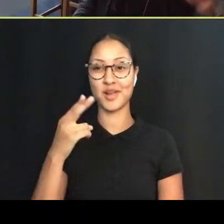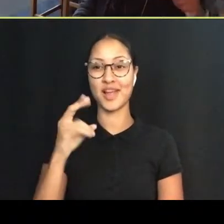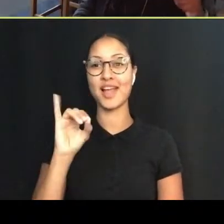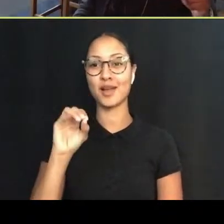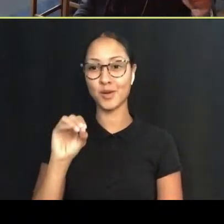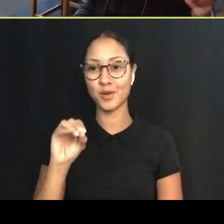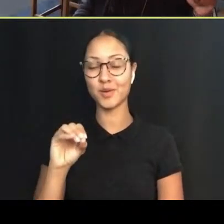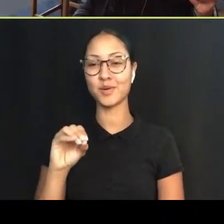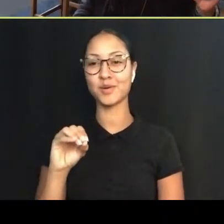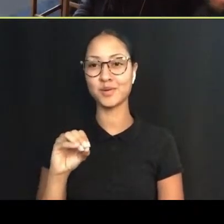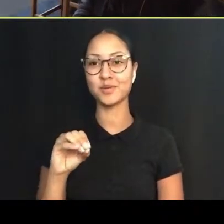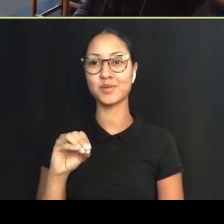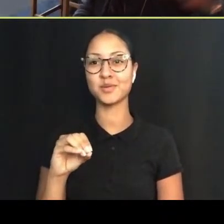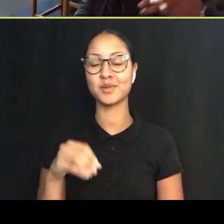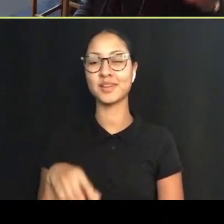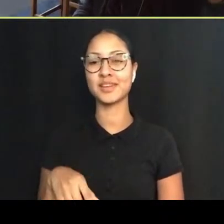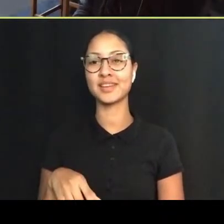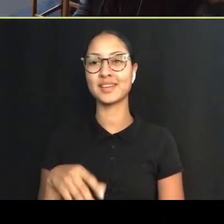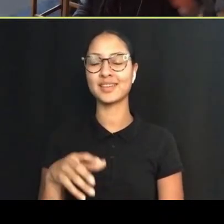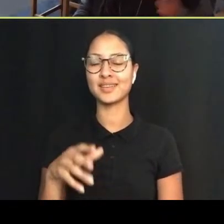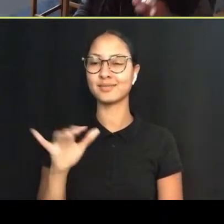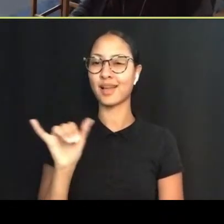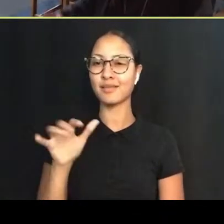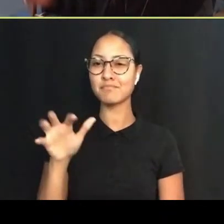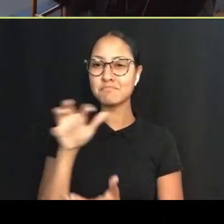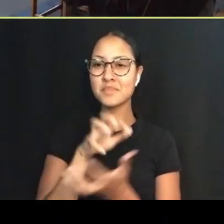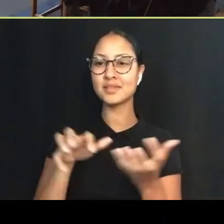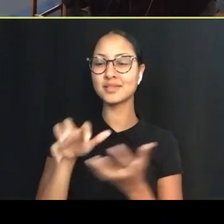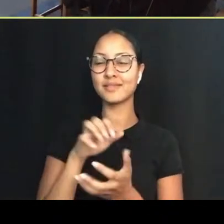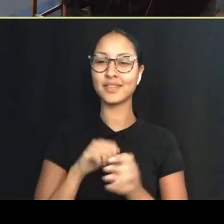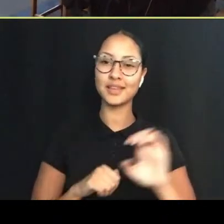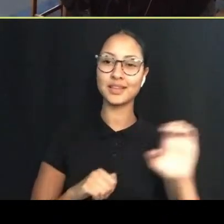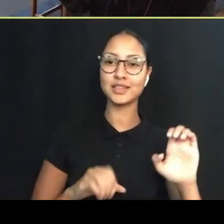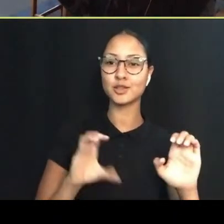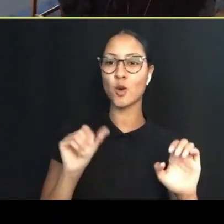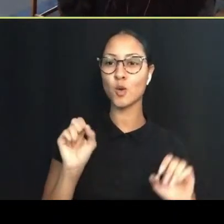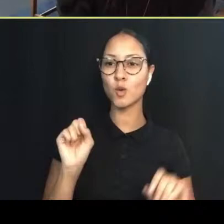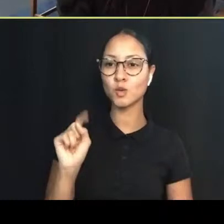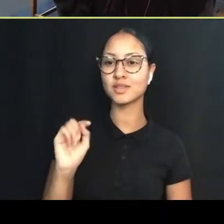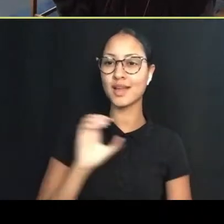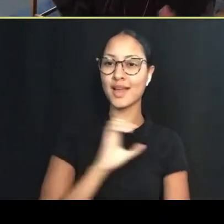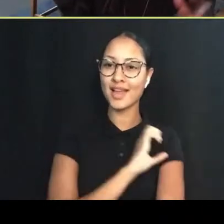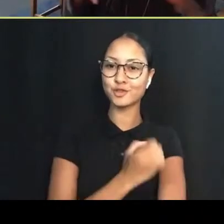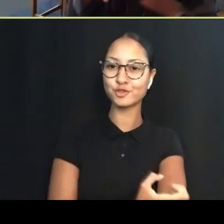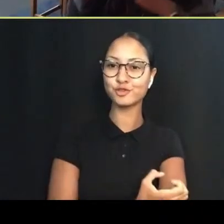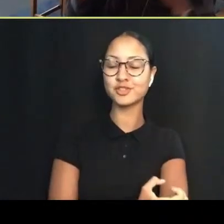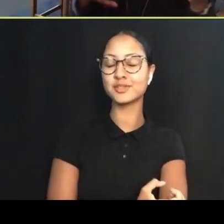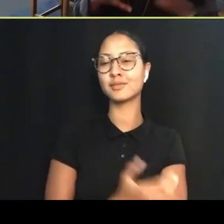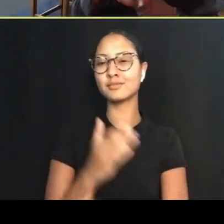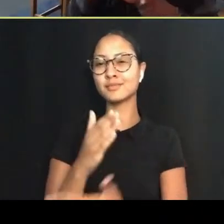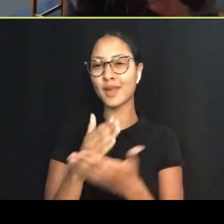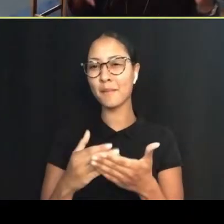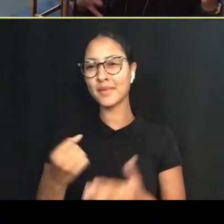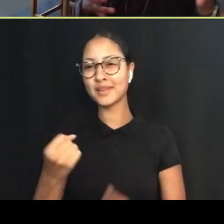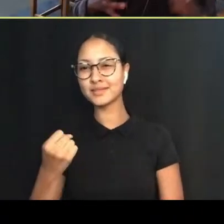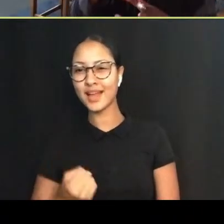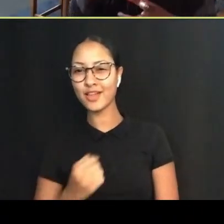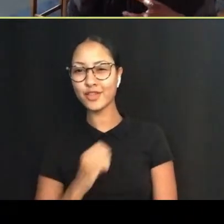East Coast energy, hip hop, some Southern. So there's this like